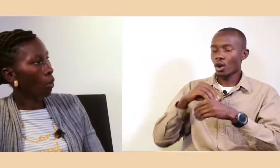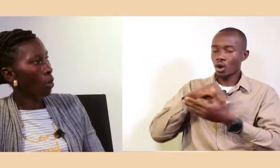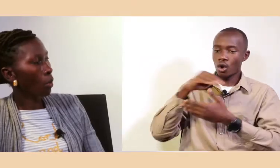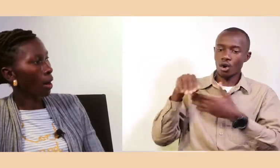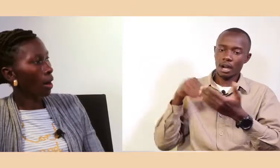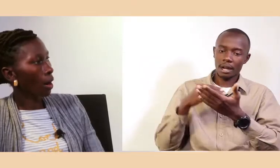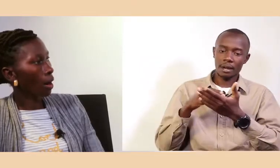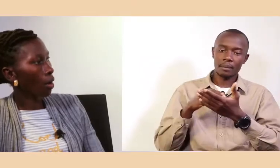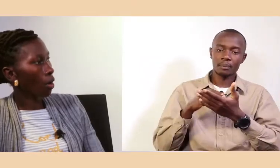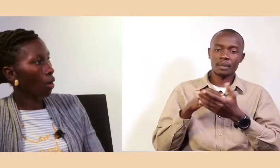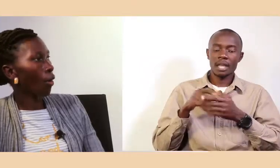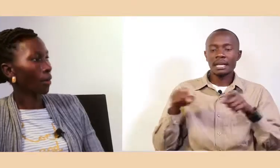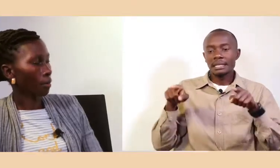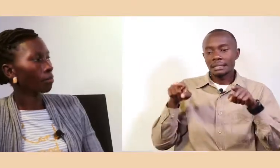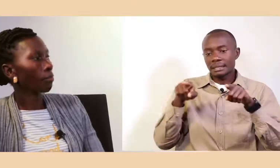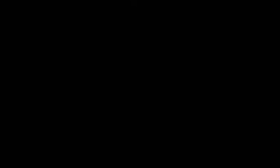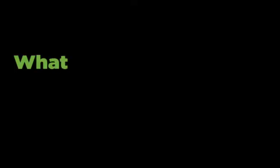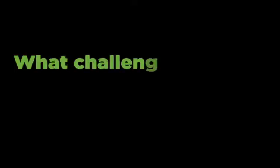we work on.